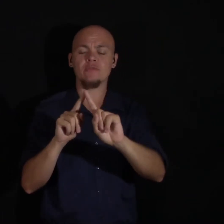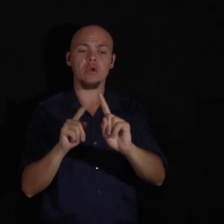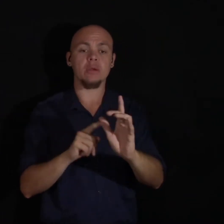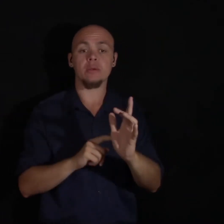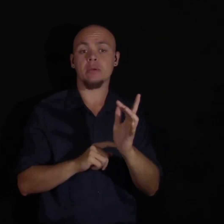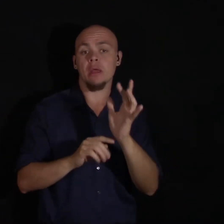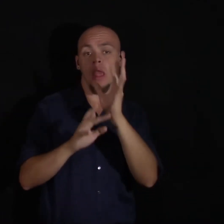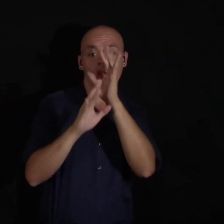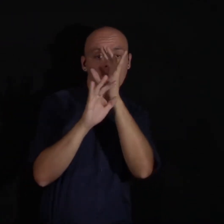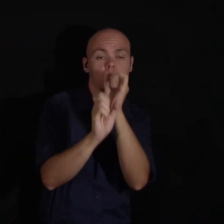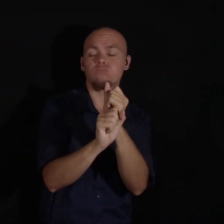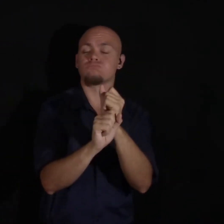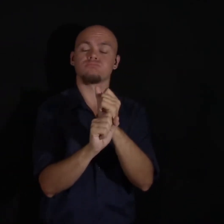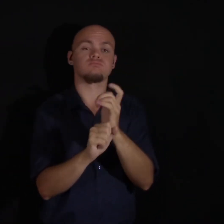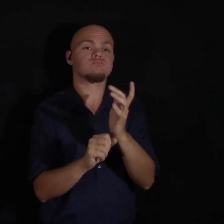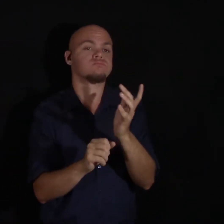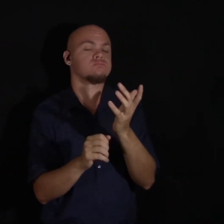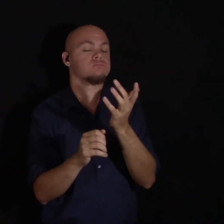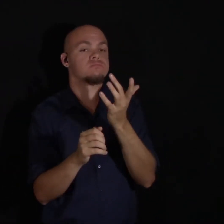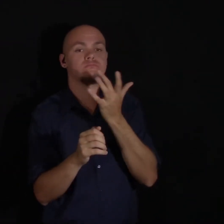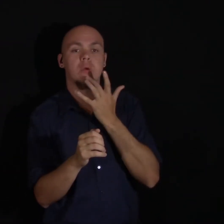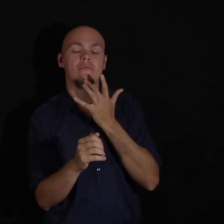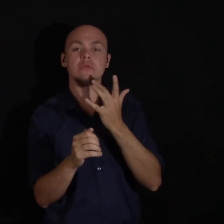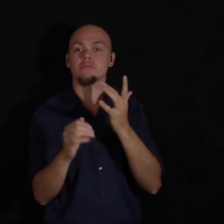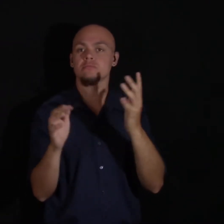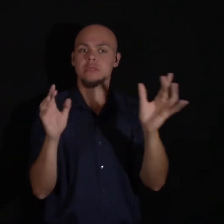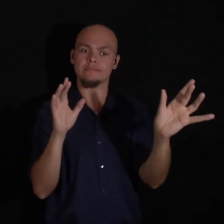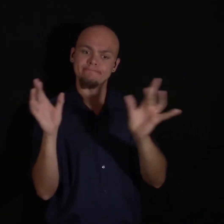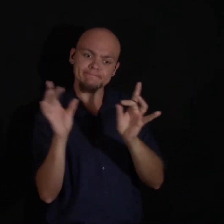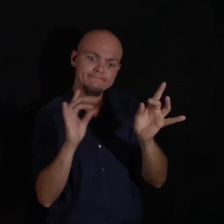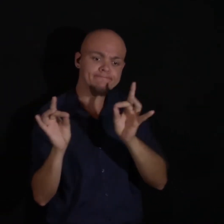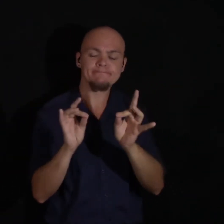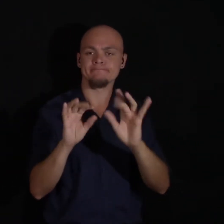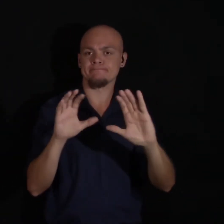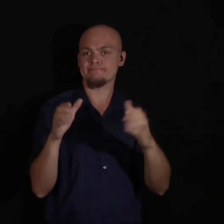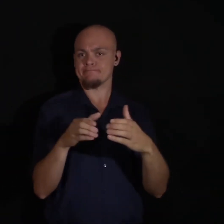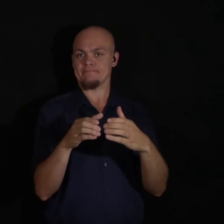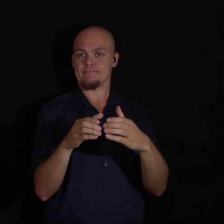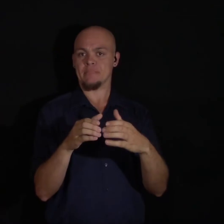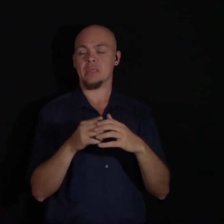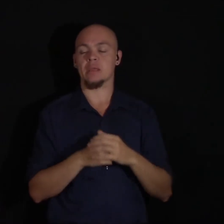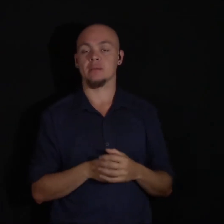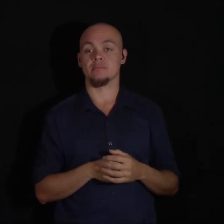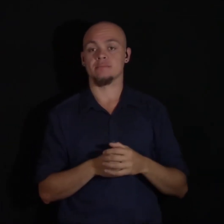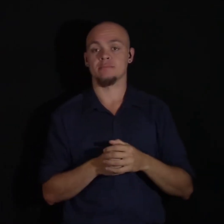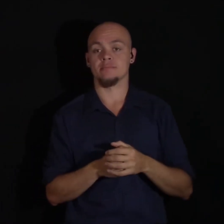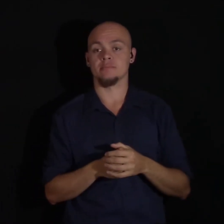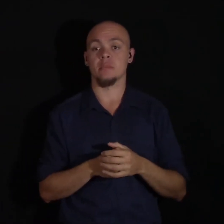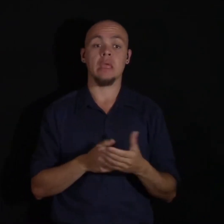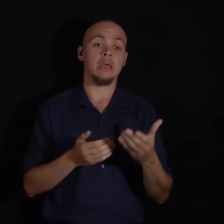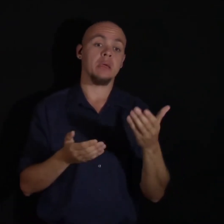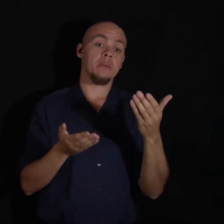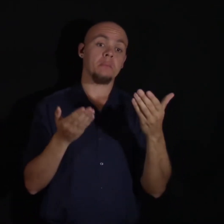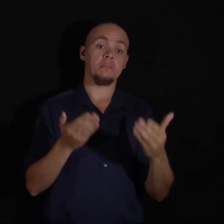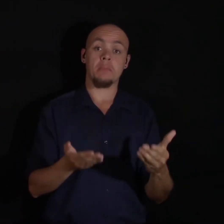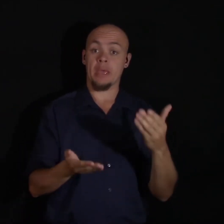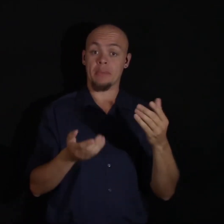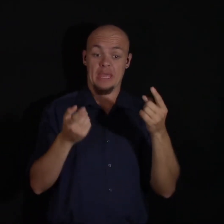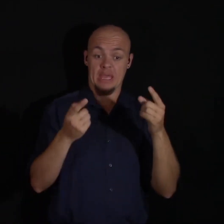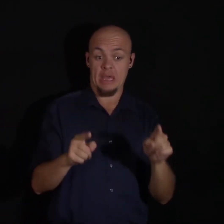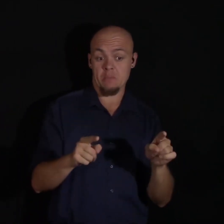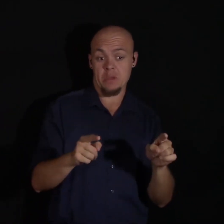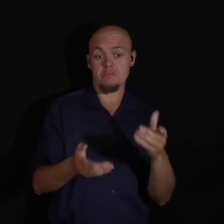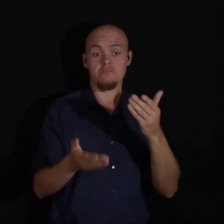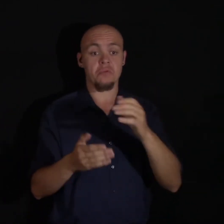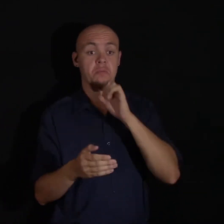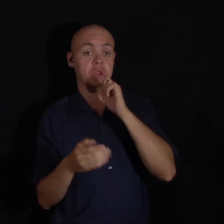sexual desires and attractions. Now, these, of course, may or may not be acted upon, but in his respondents,